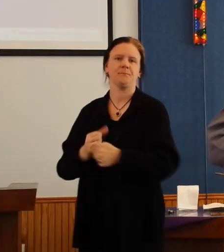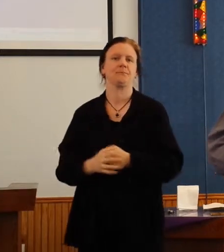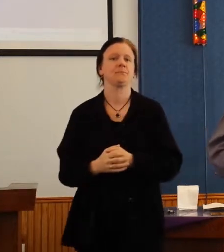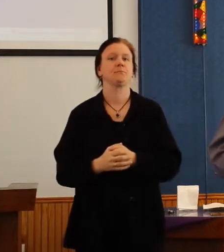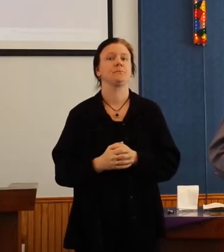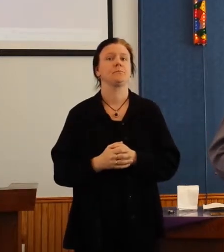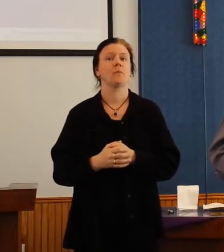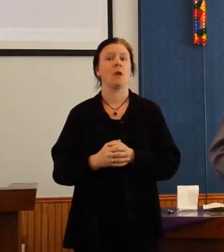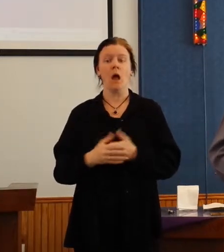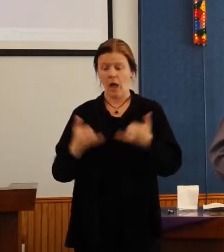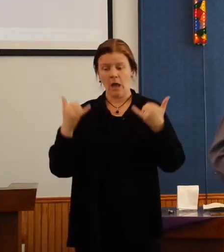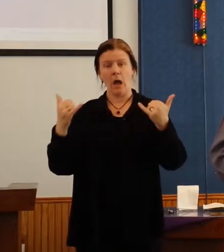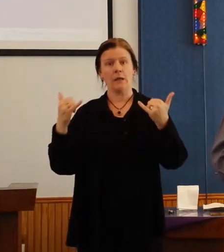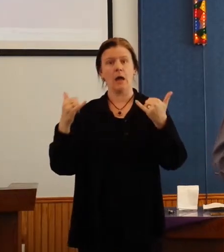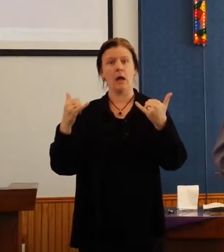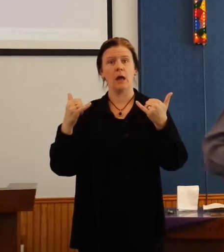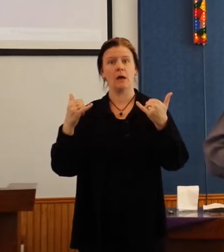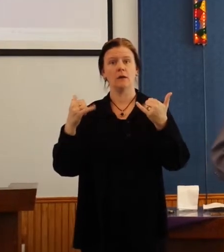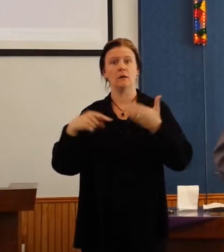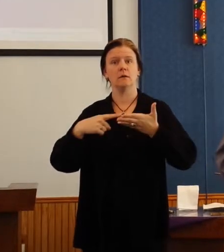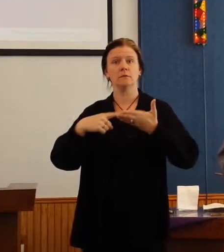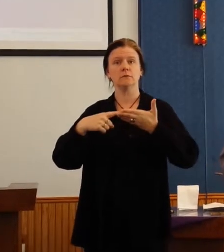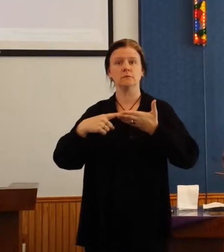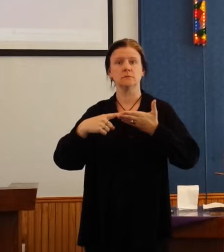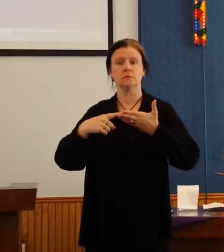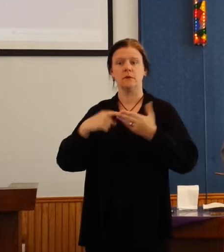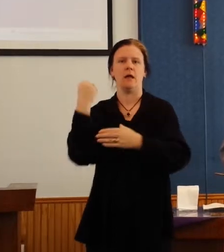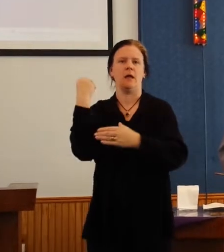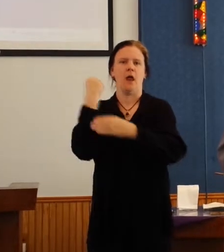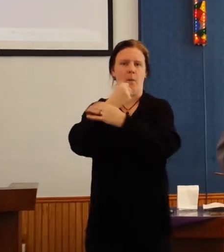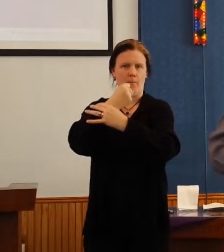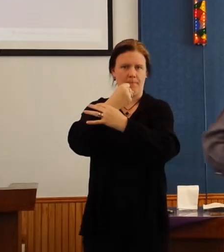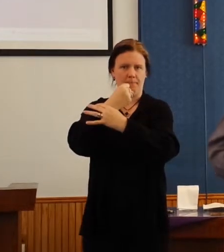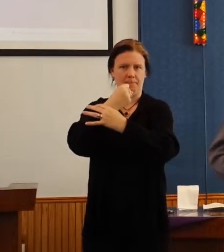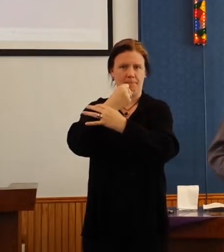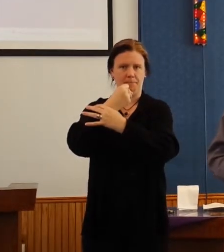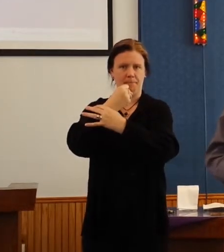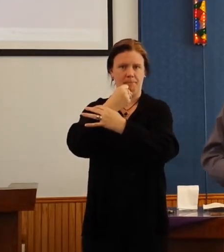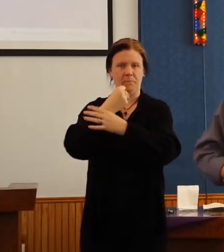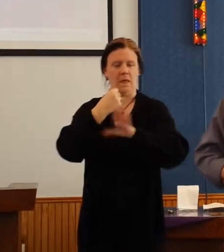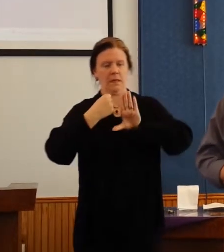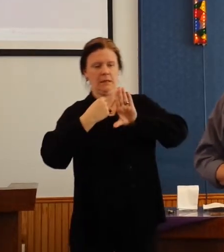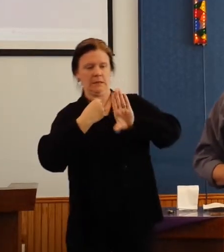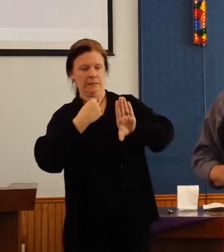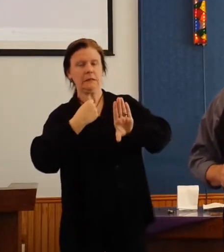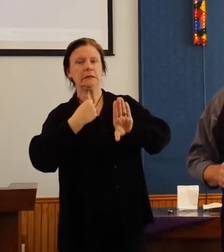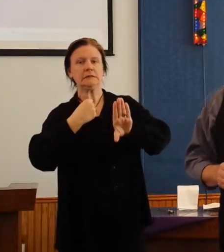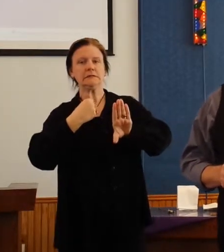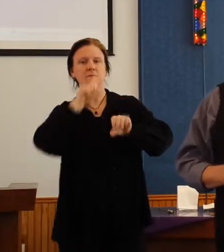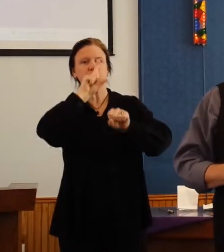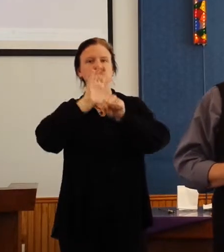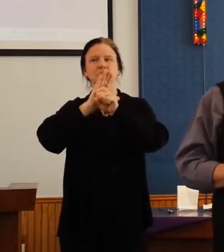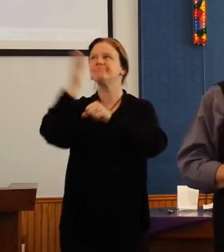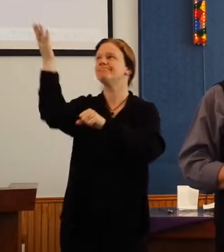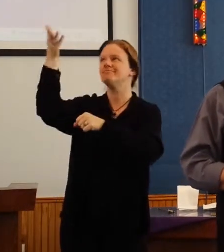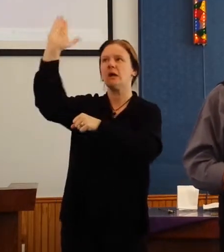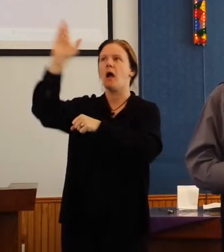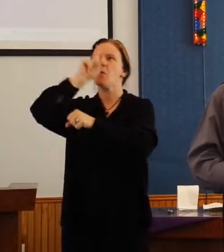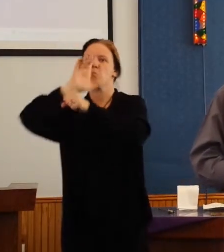Today, we're going to examine God's covenant with Abraham and look at what that means for each of